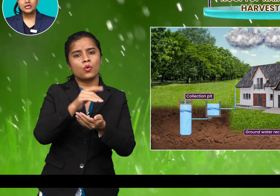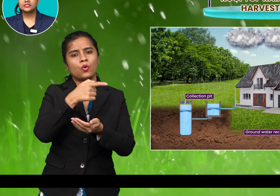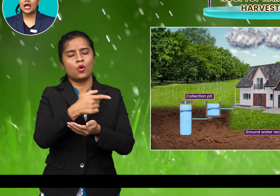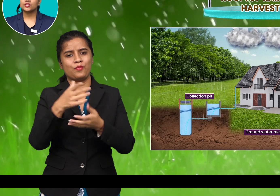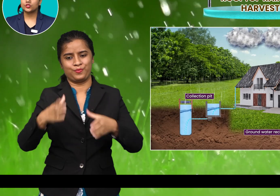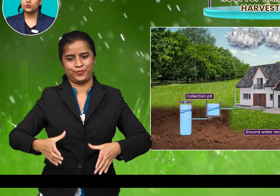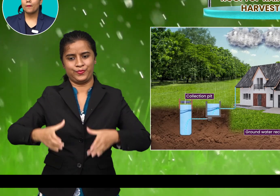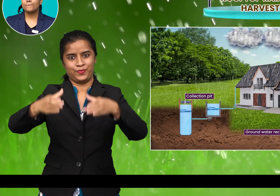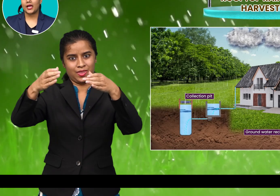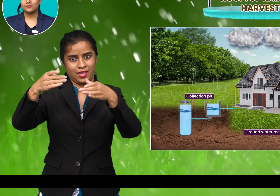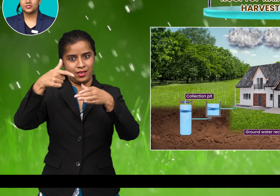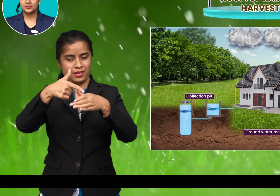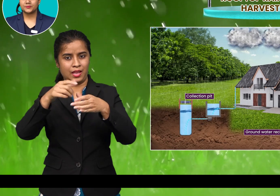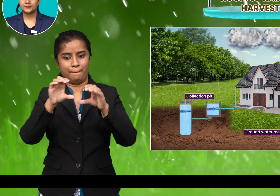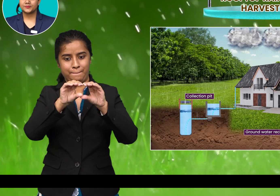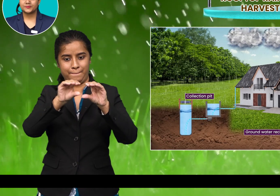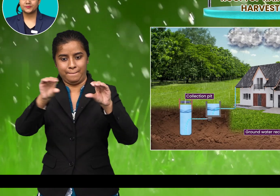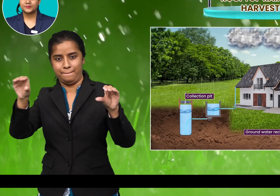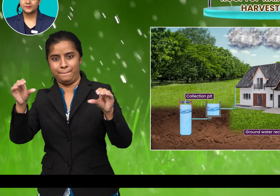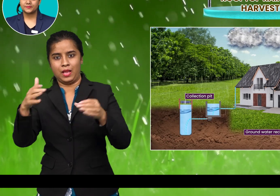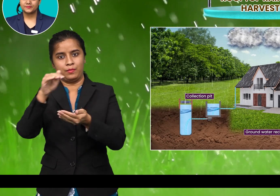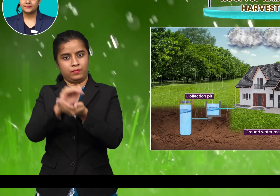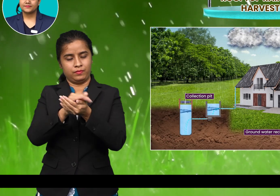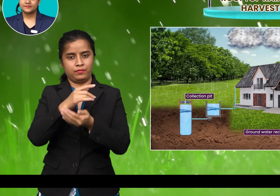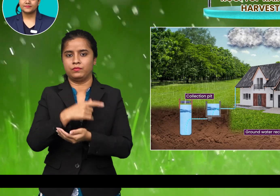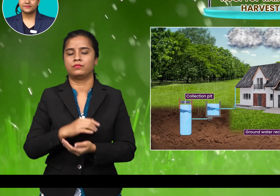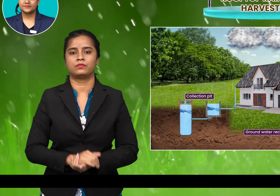storage tank through pipes.